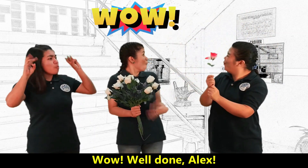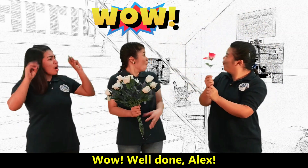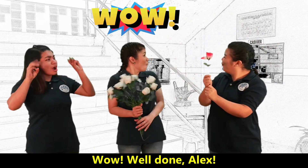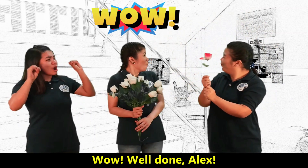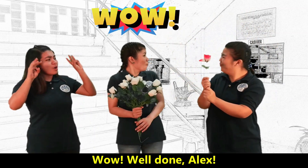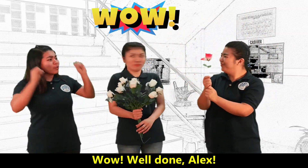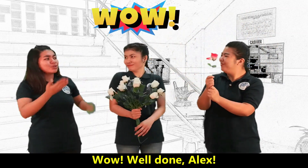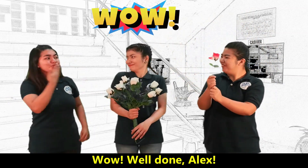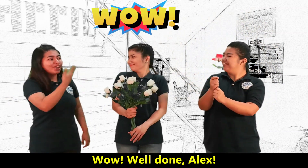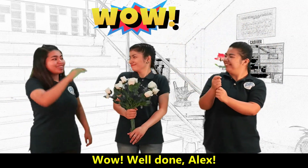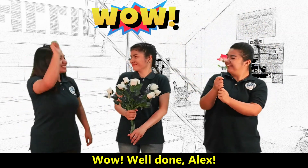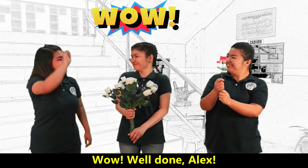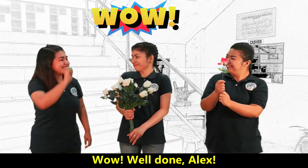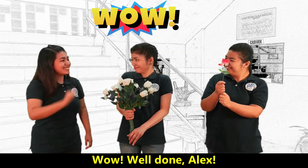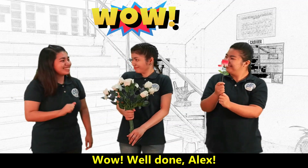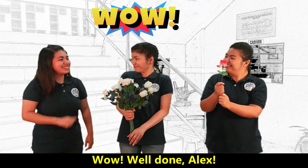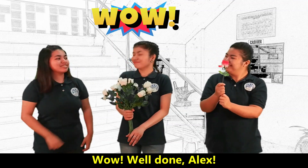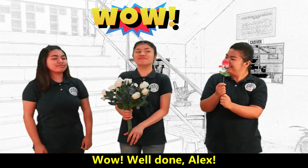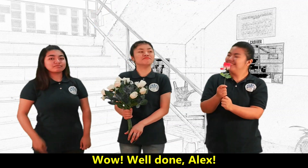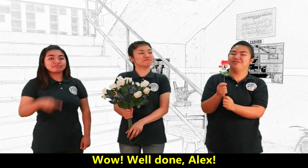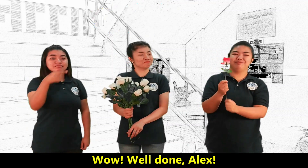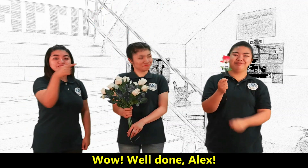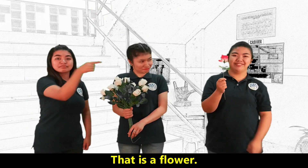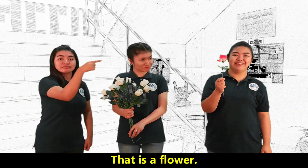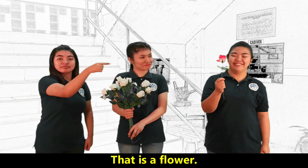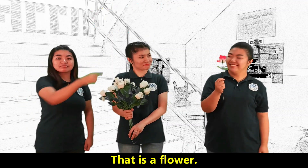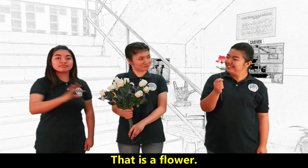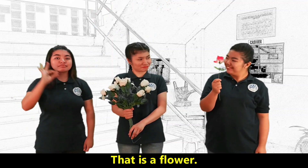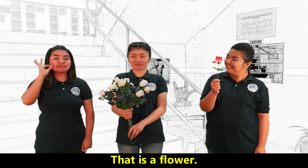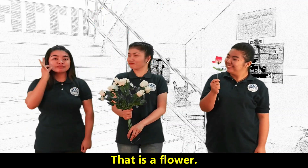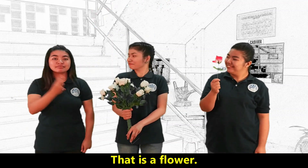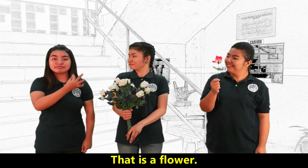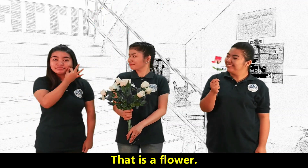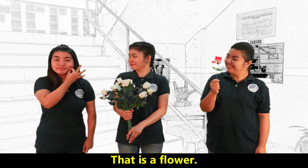Wow, well done, Alex. That is a flower.